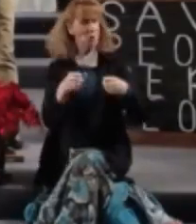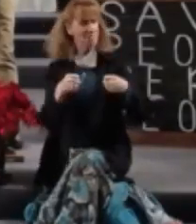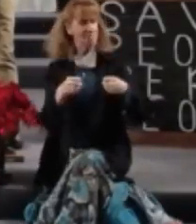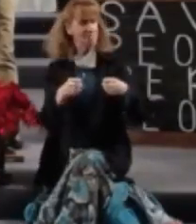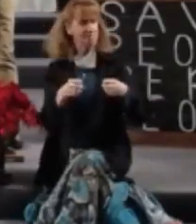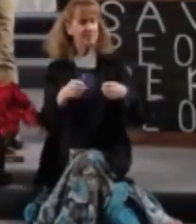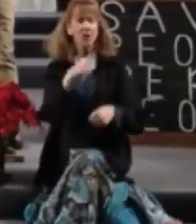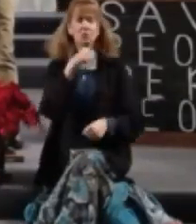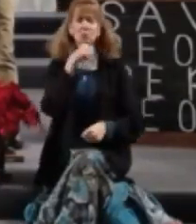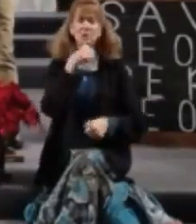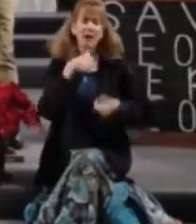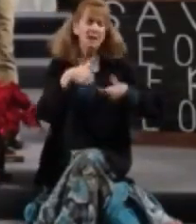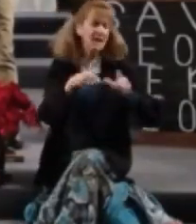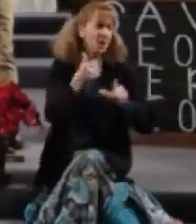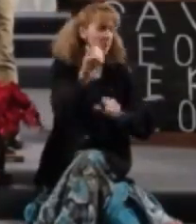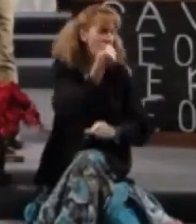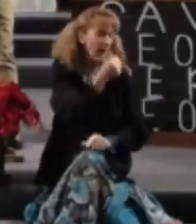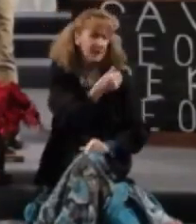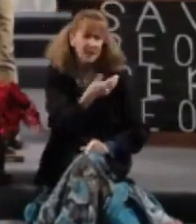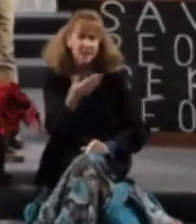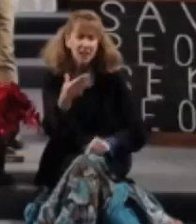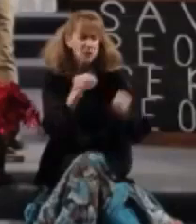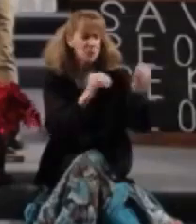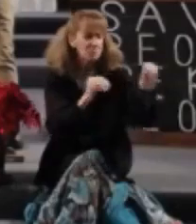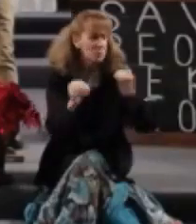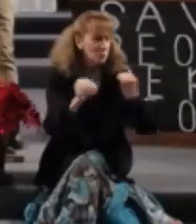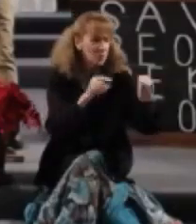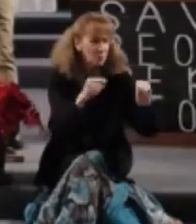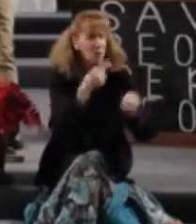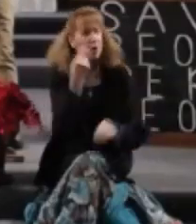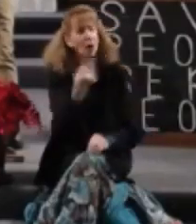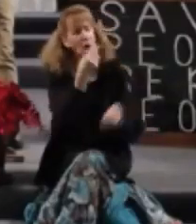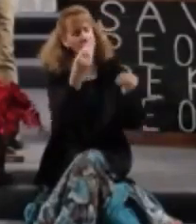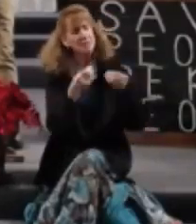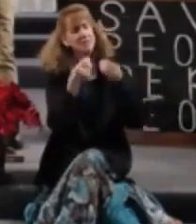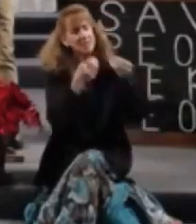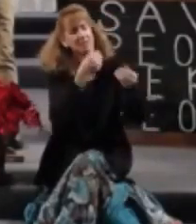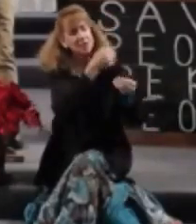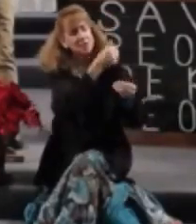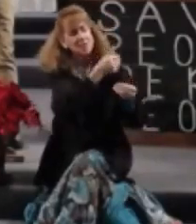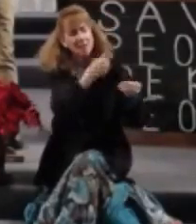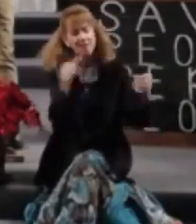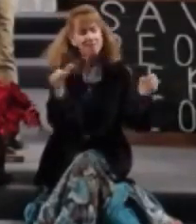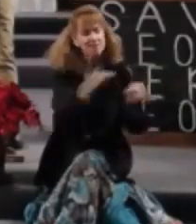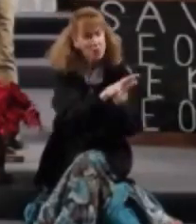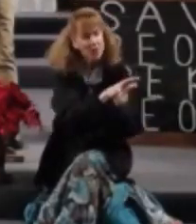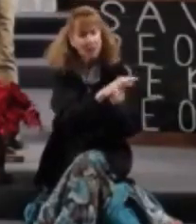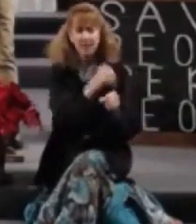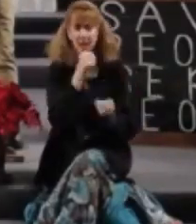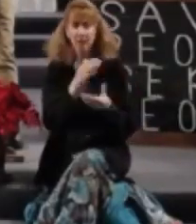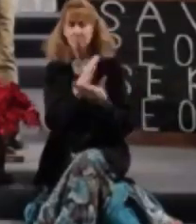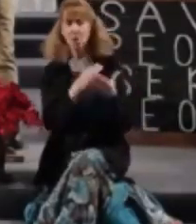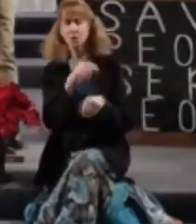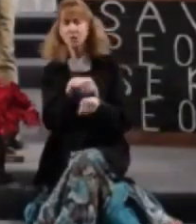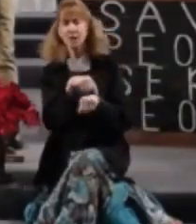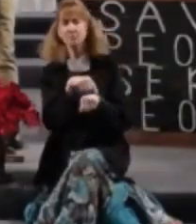Let nothing move you. Always give yourselves fully," not